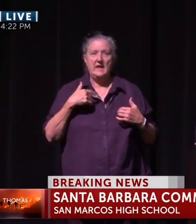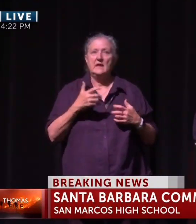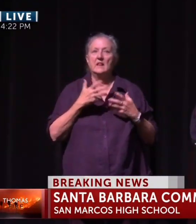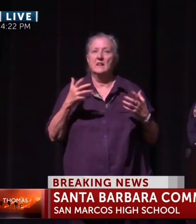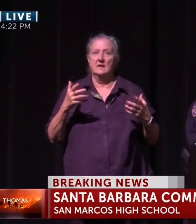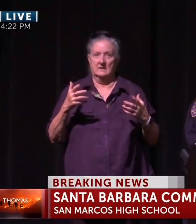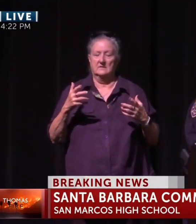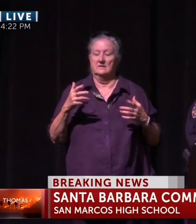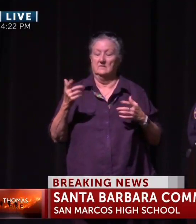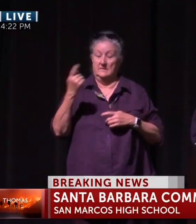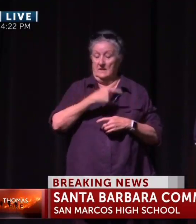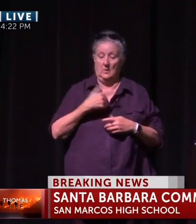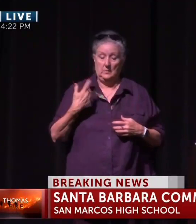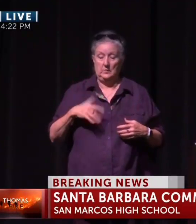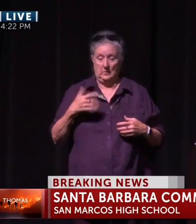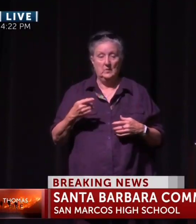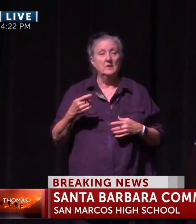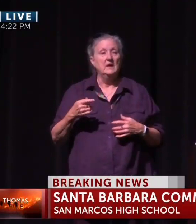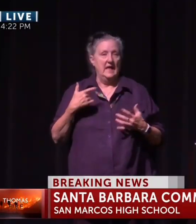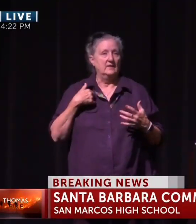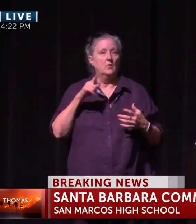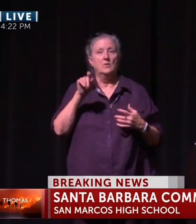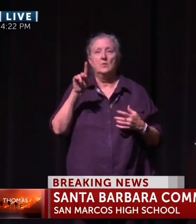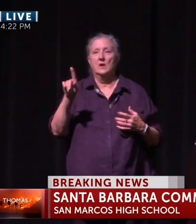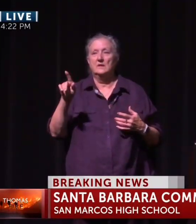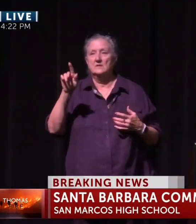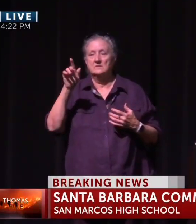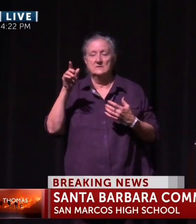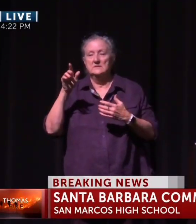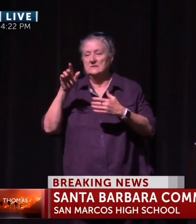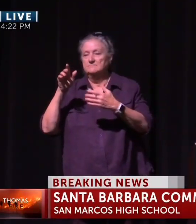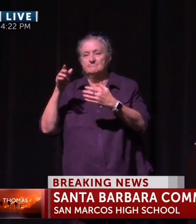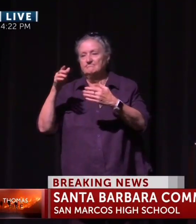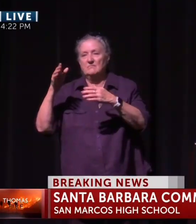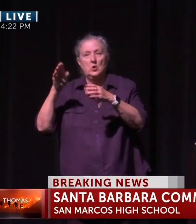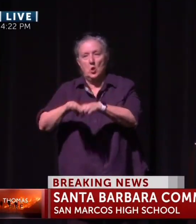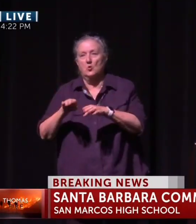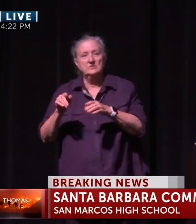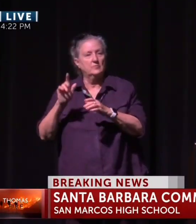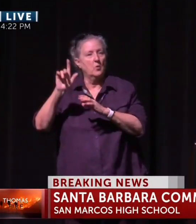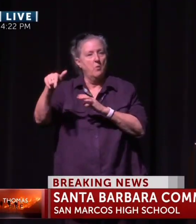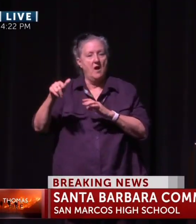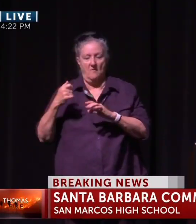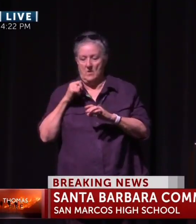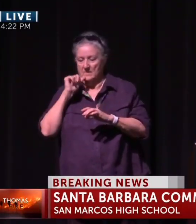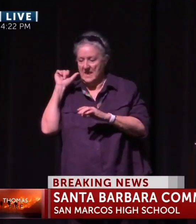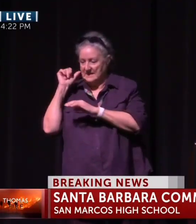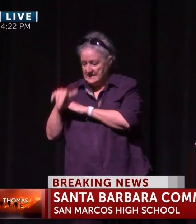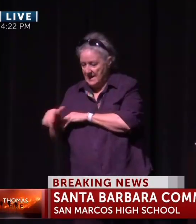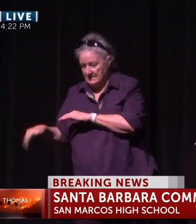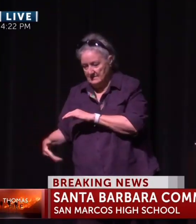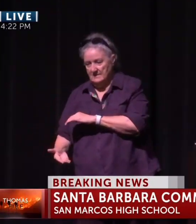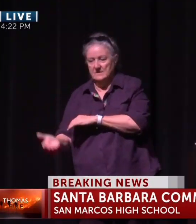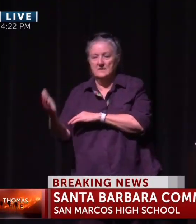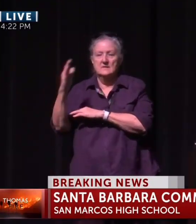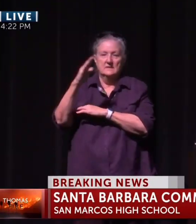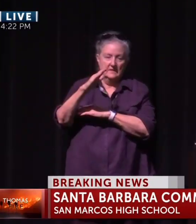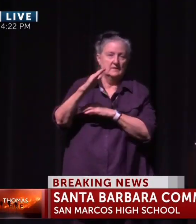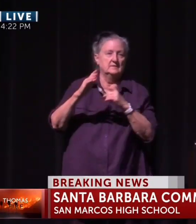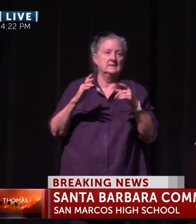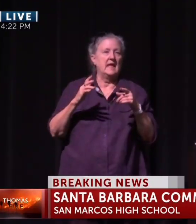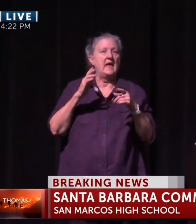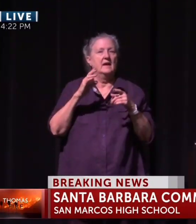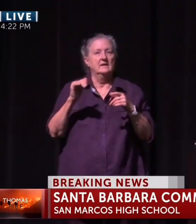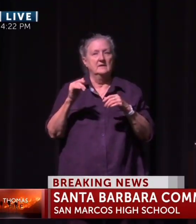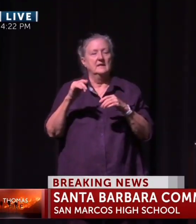have quite a day today and had the 101 shut down for quite a while from last night into this